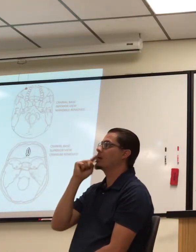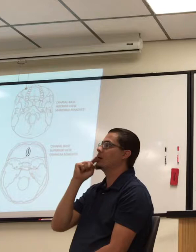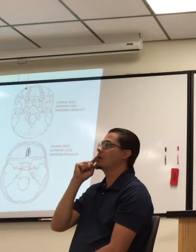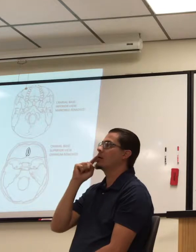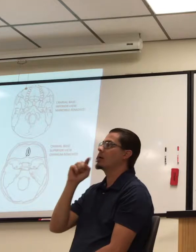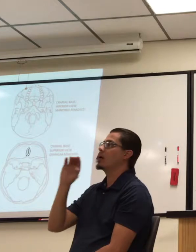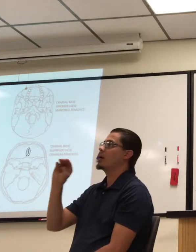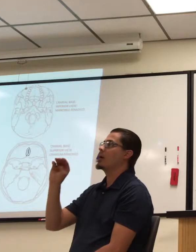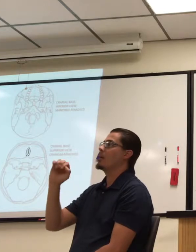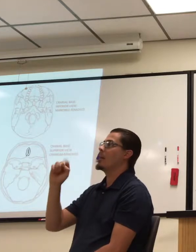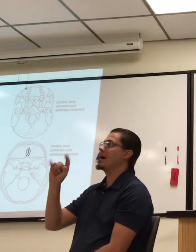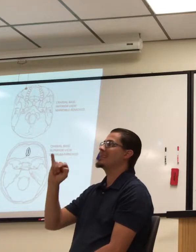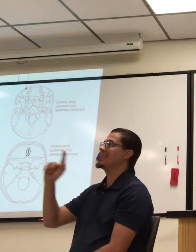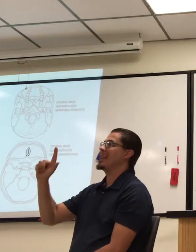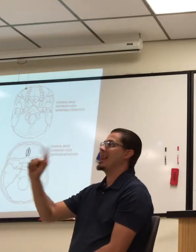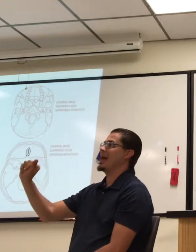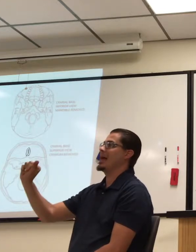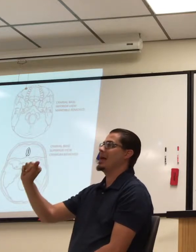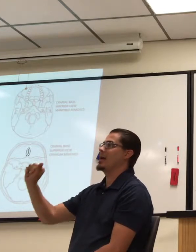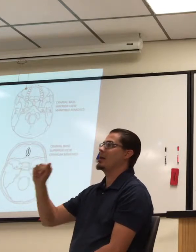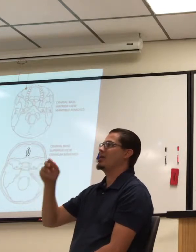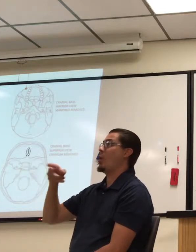maxilla.